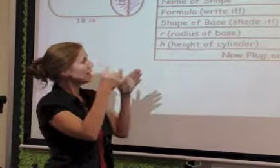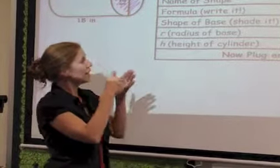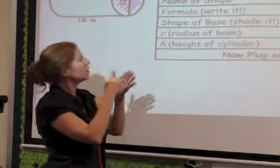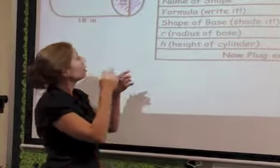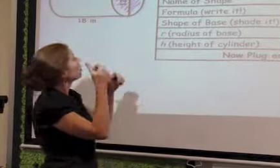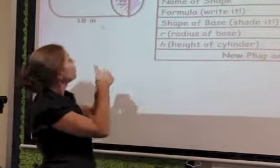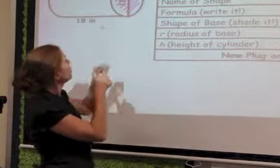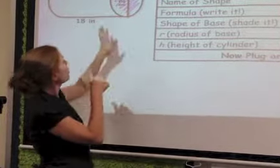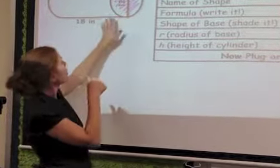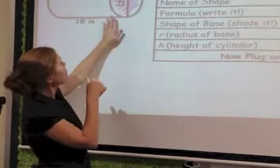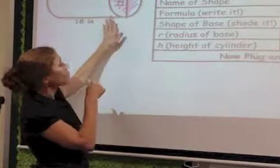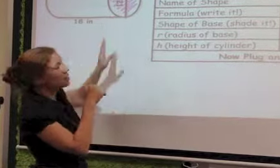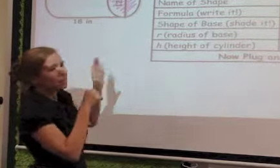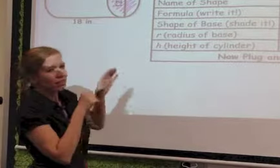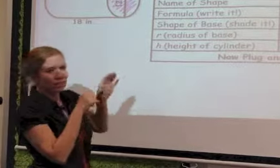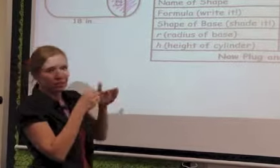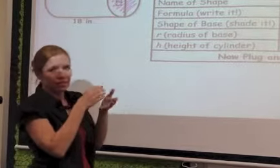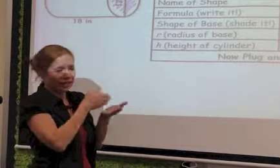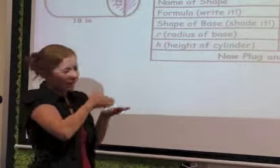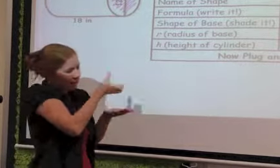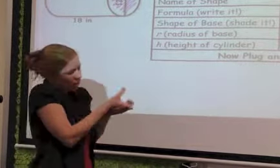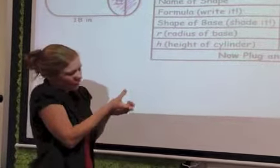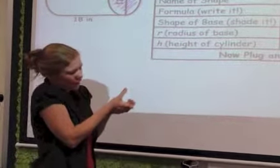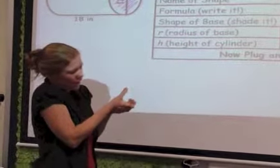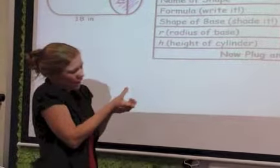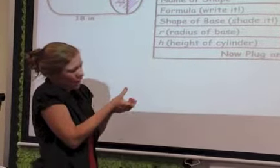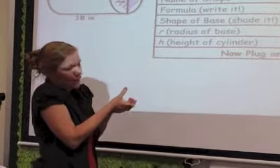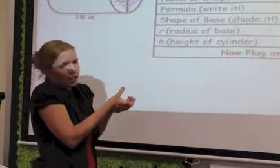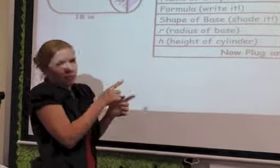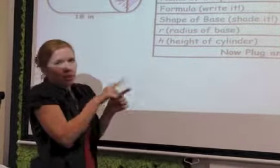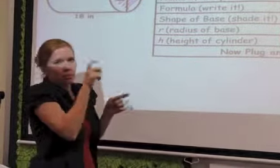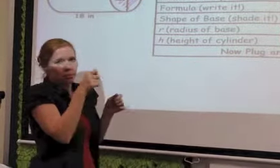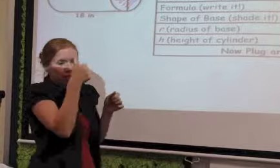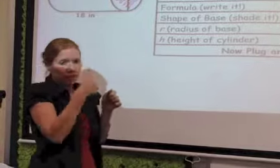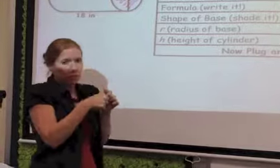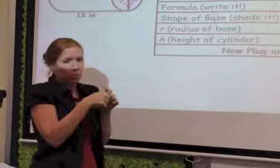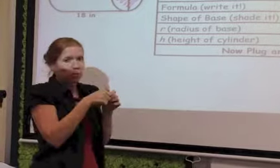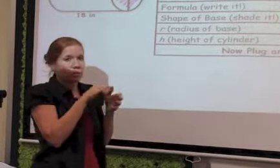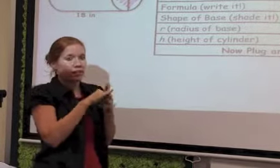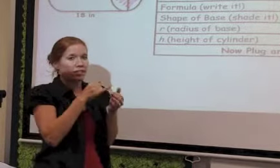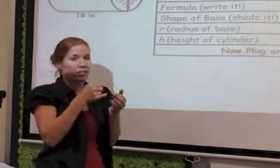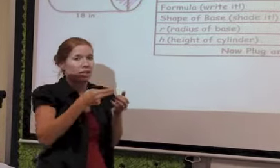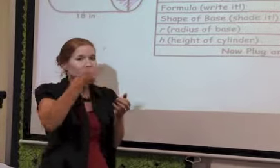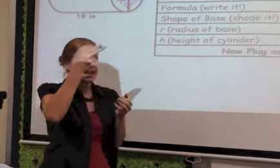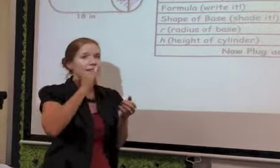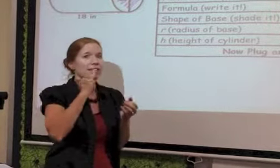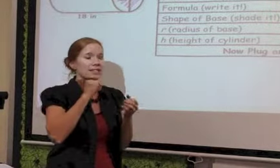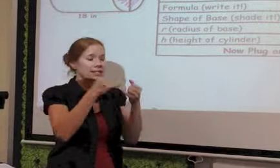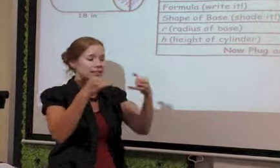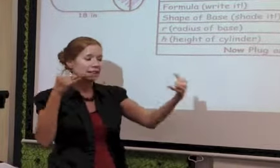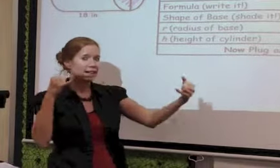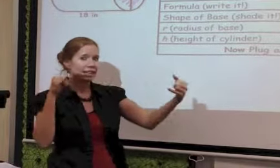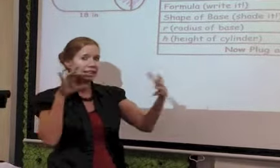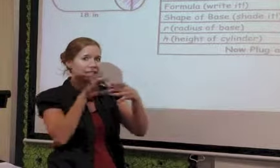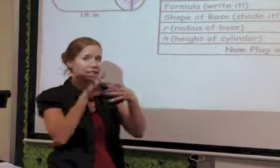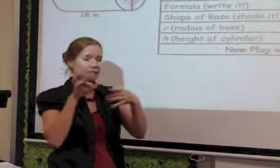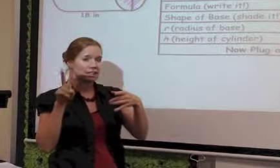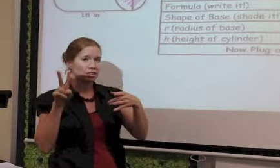again, remember this one's laying down on its side, but I need to remember that the height is the line connecting the